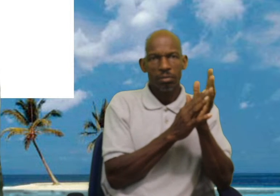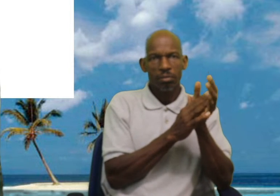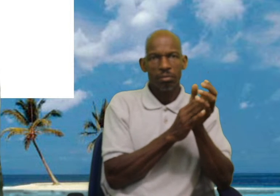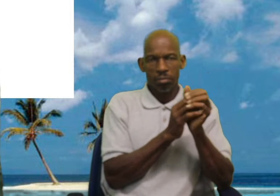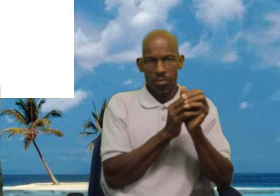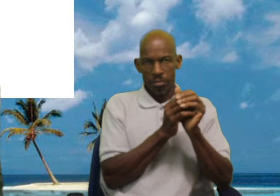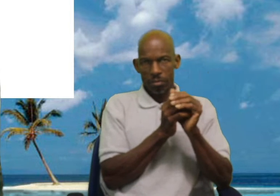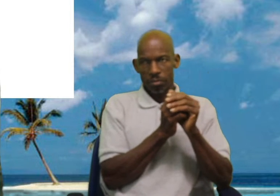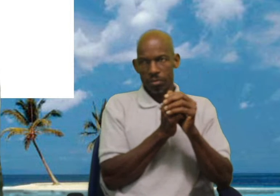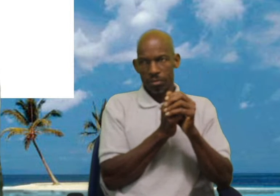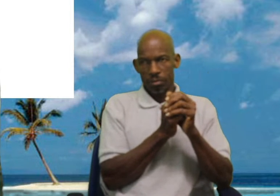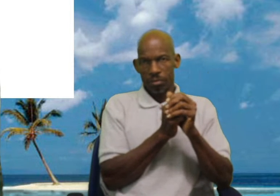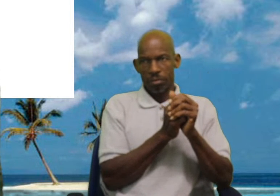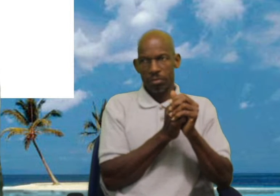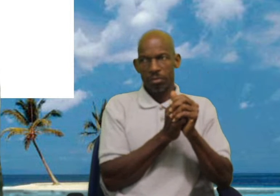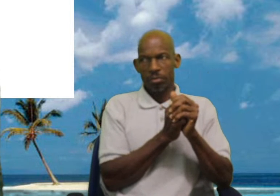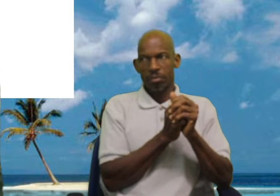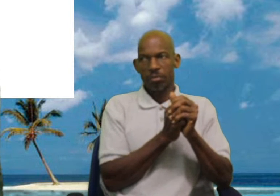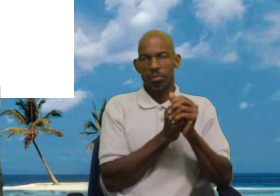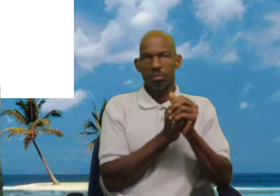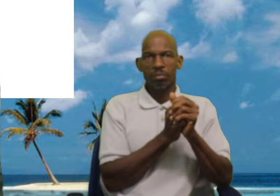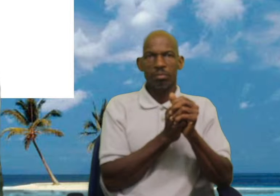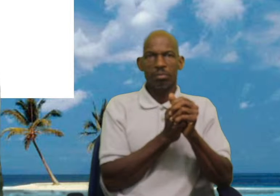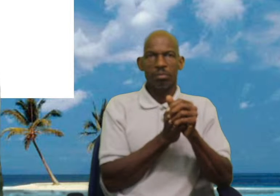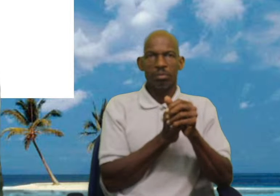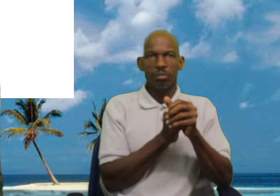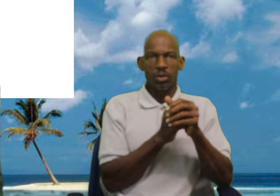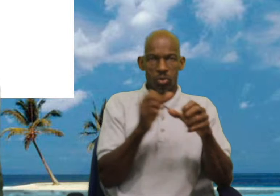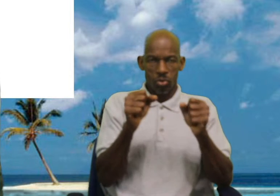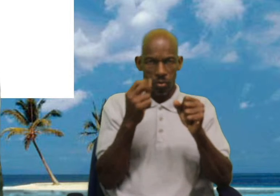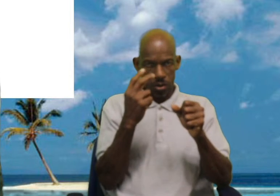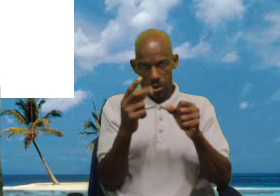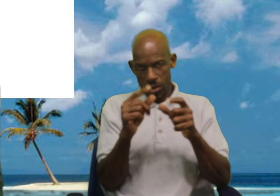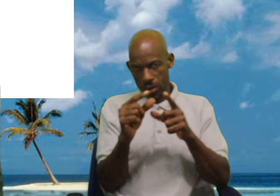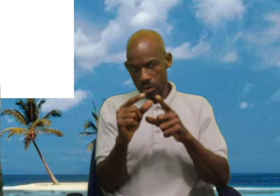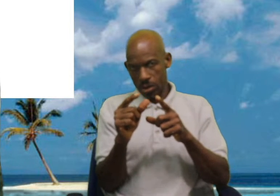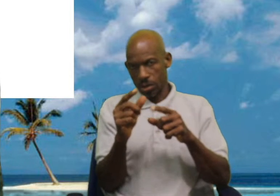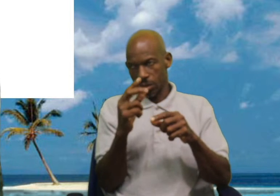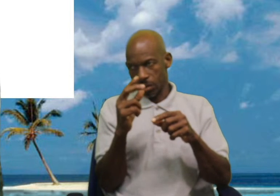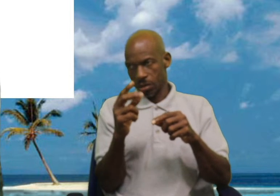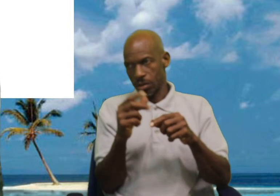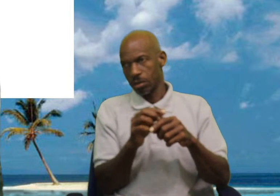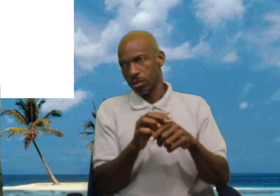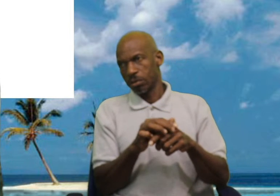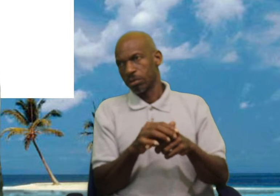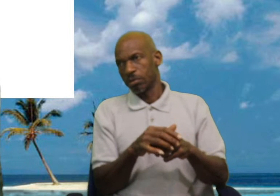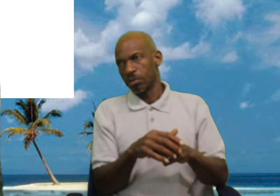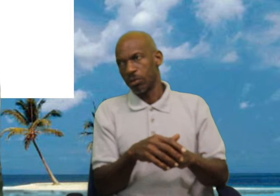So I'm going to write the word simple sentence, a nice color.